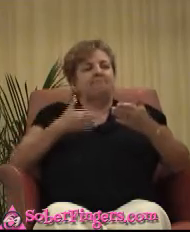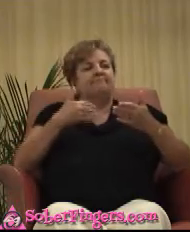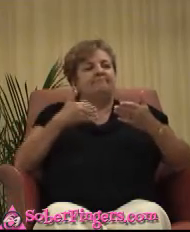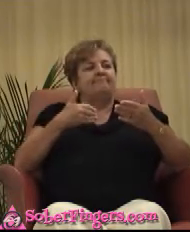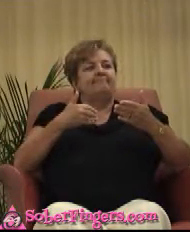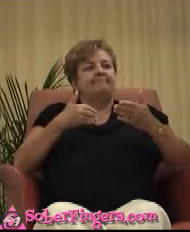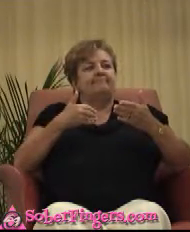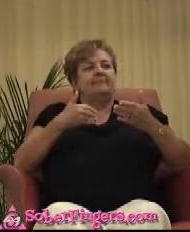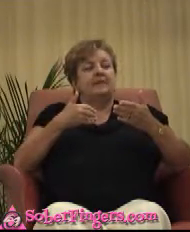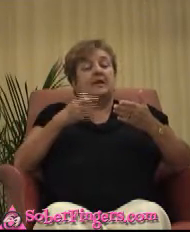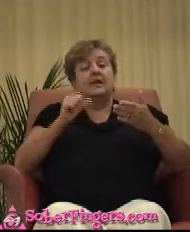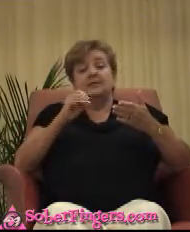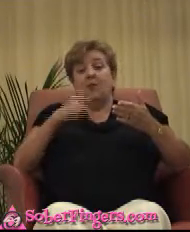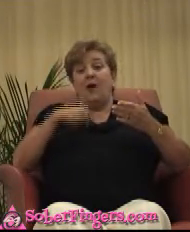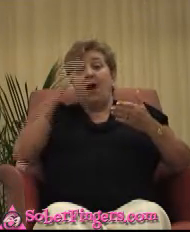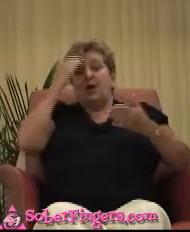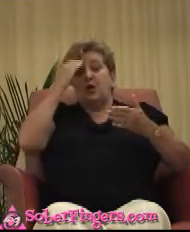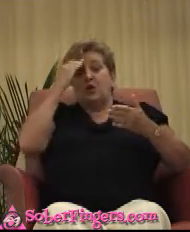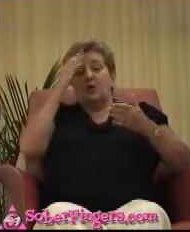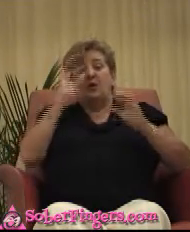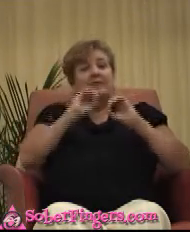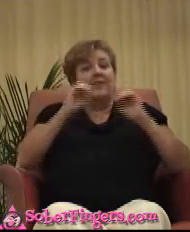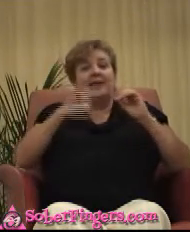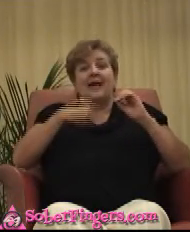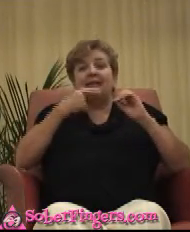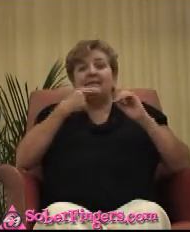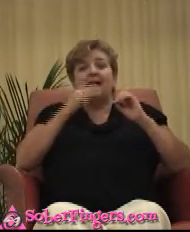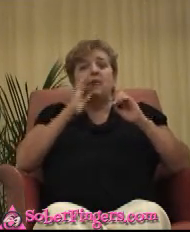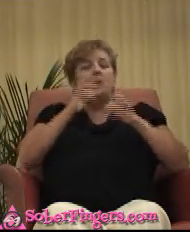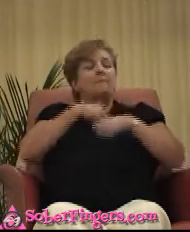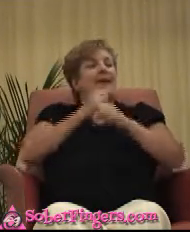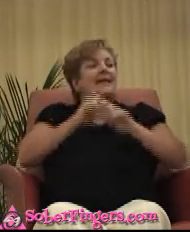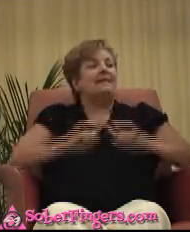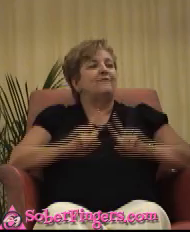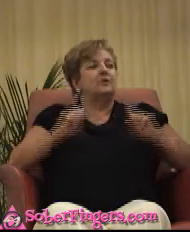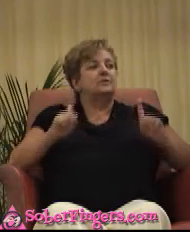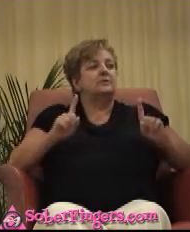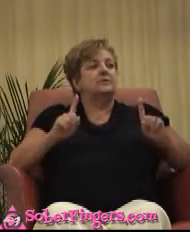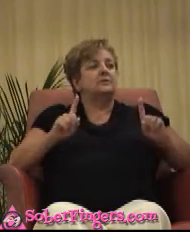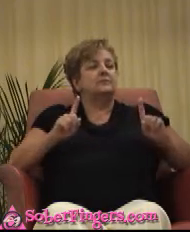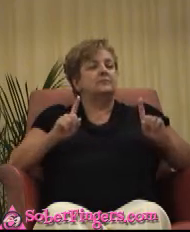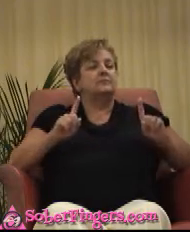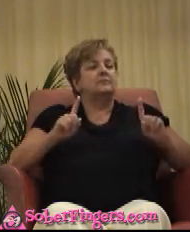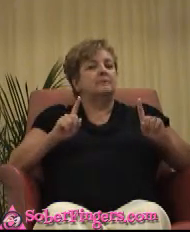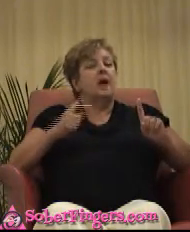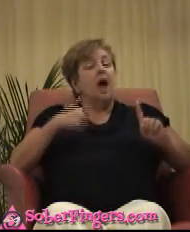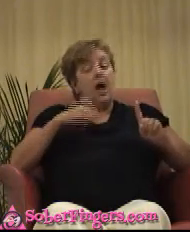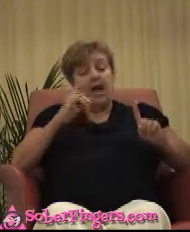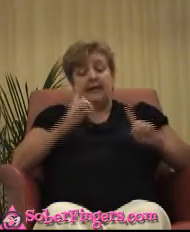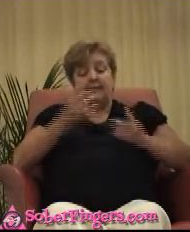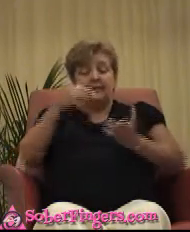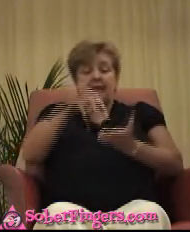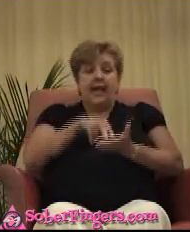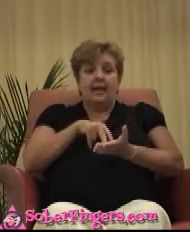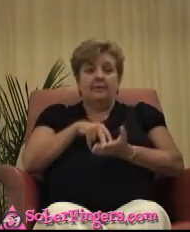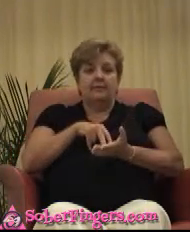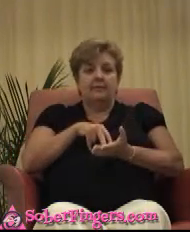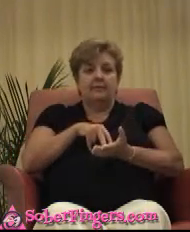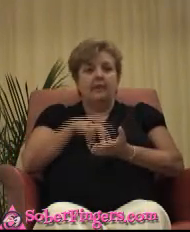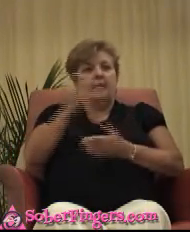knew that nothing I said was going to make any difference. I was the first to stand and speak. The judge had lectured for 30 minutes about what was getting ready to